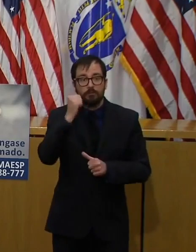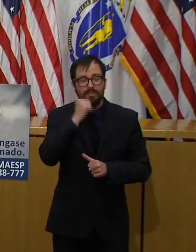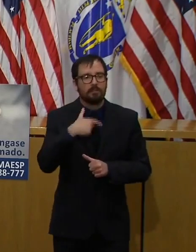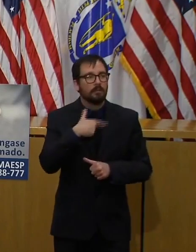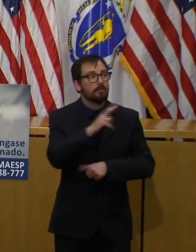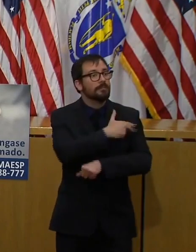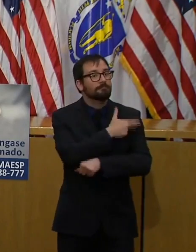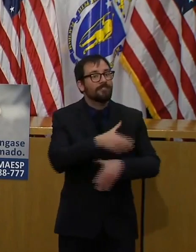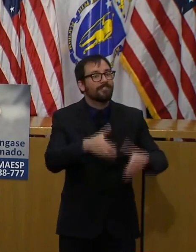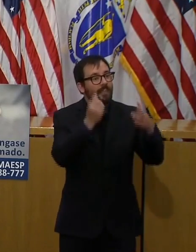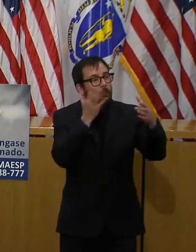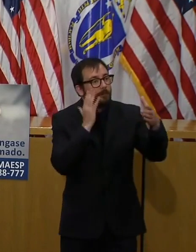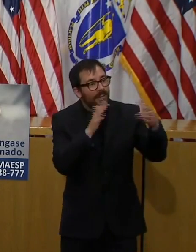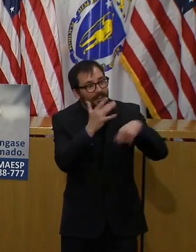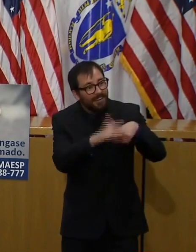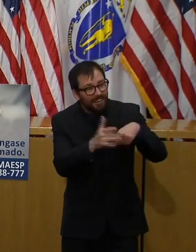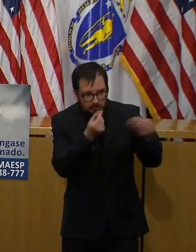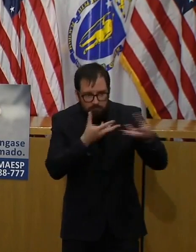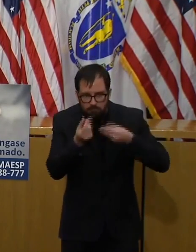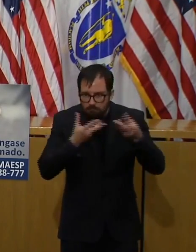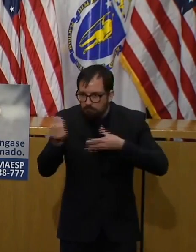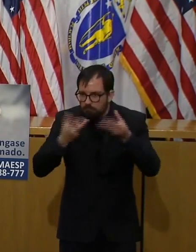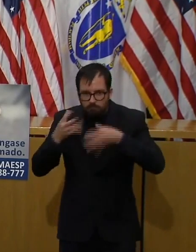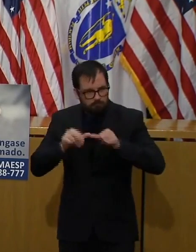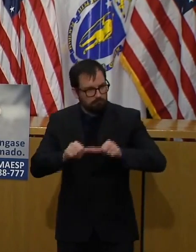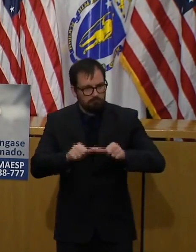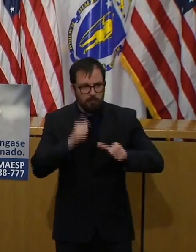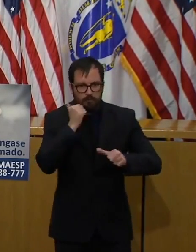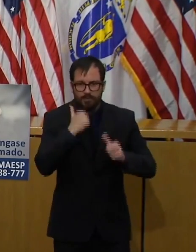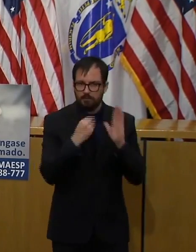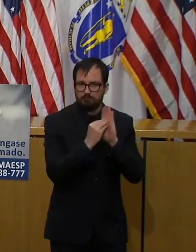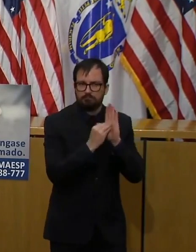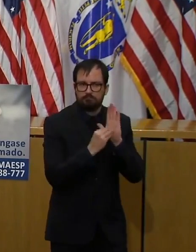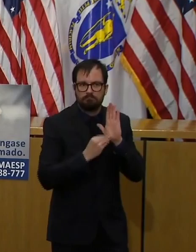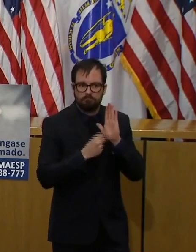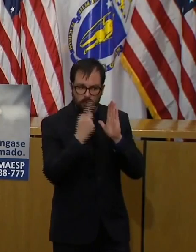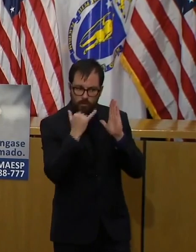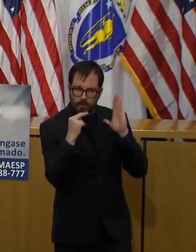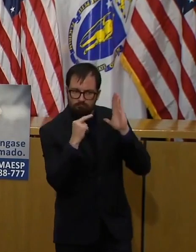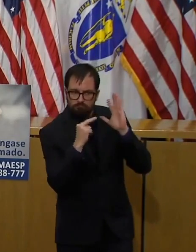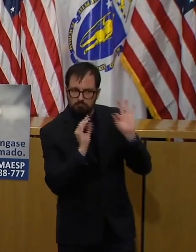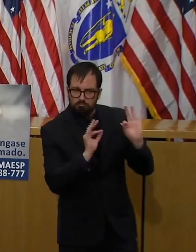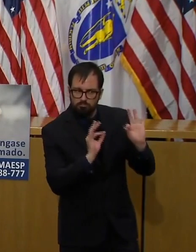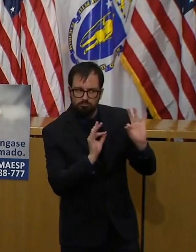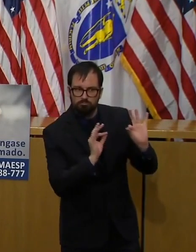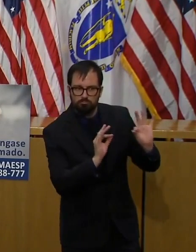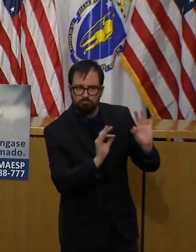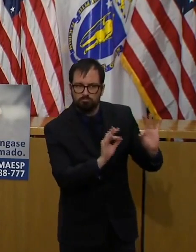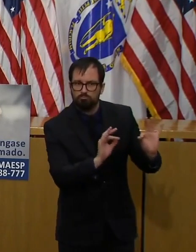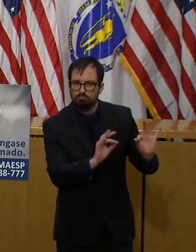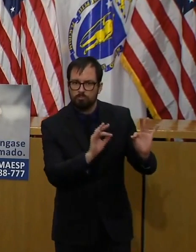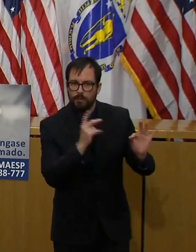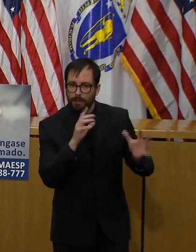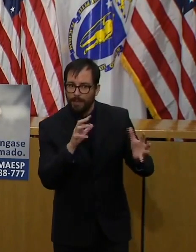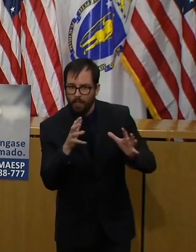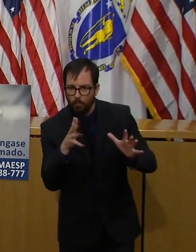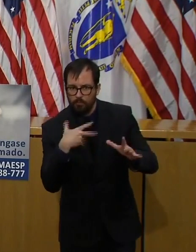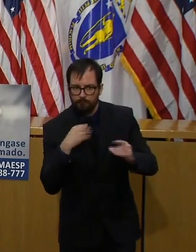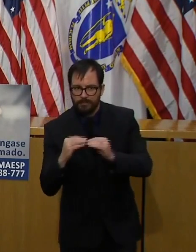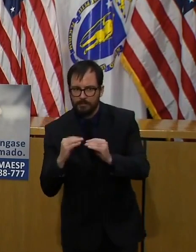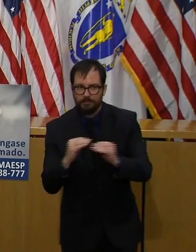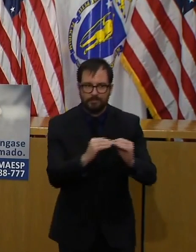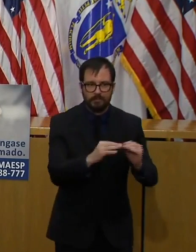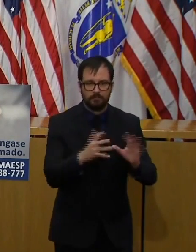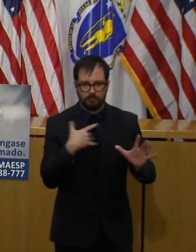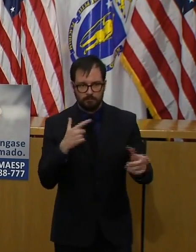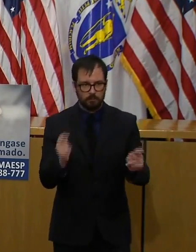sure that we and they all understand where we have beds, where we don't, where we need them, why we need to build up capacity in